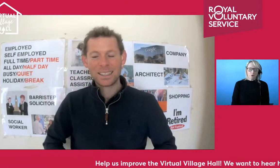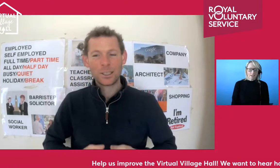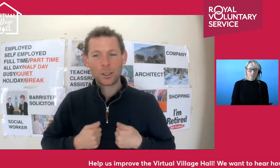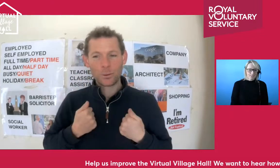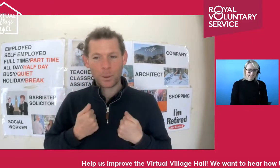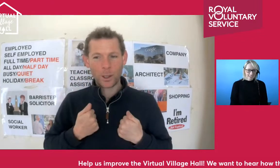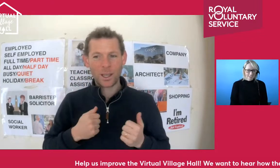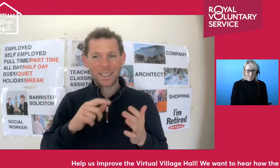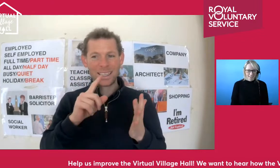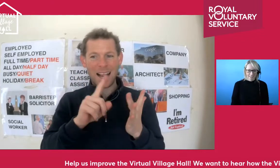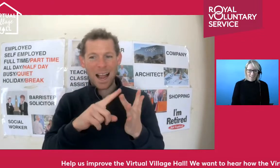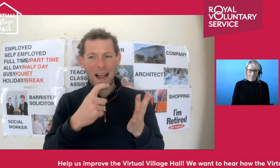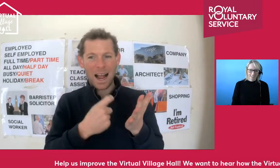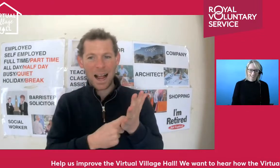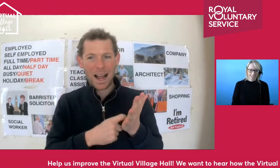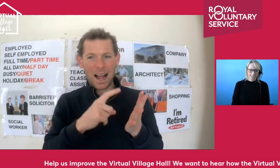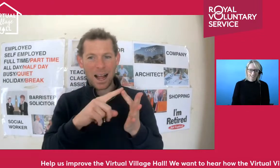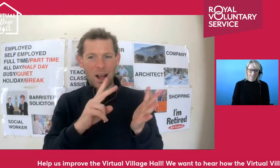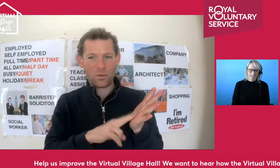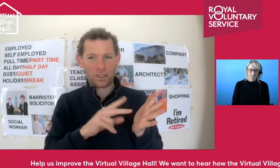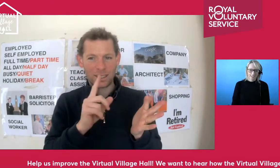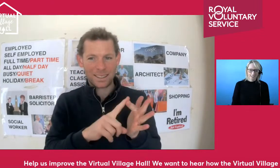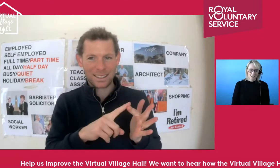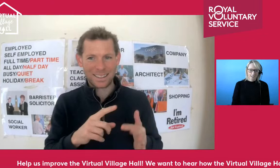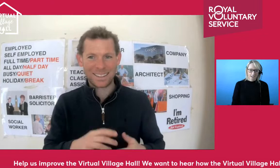So good morning, Lucy.